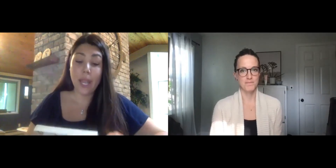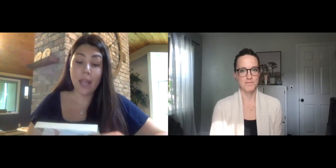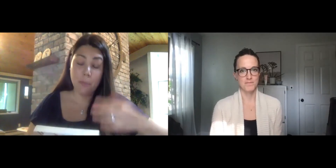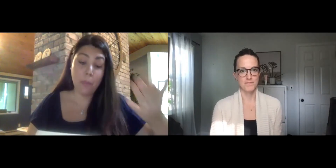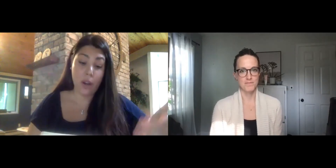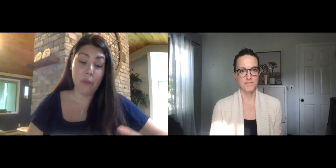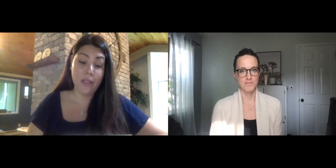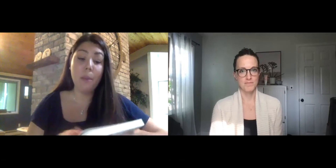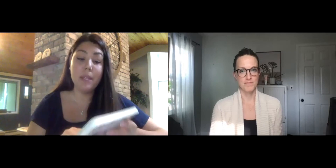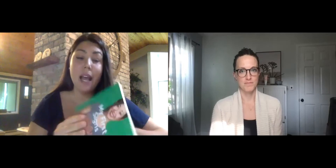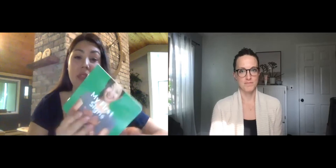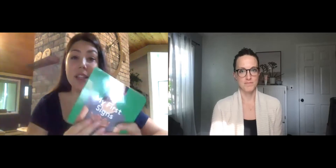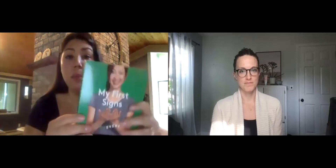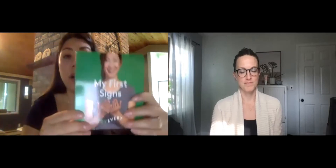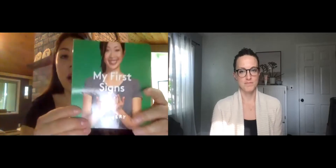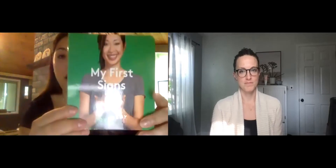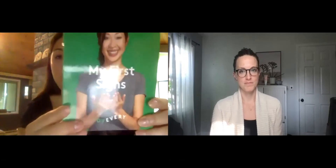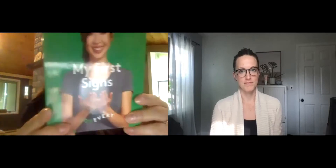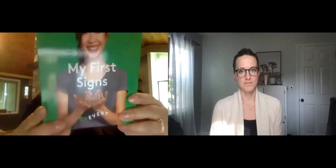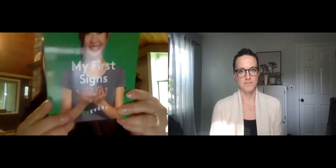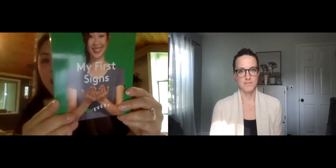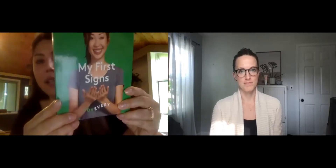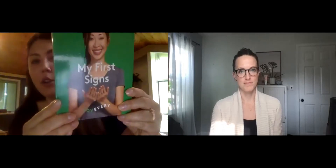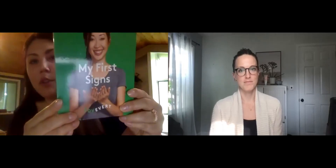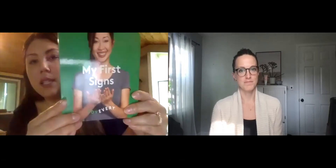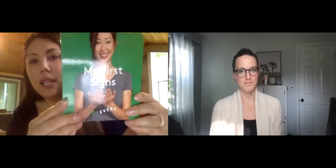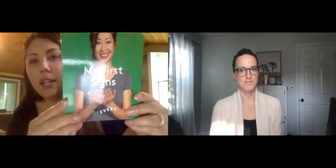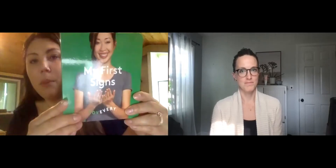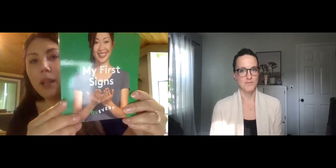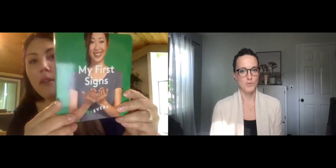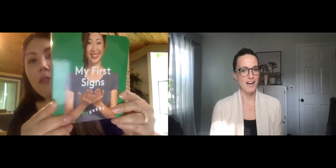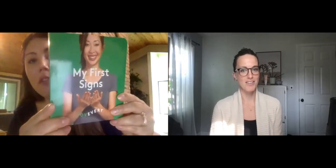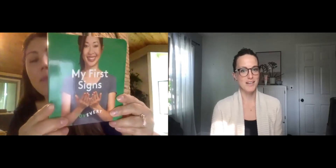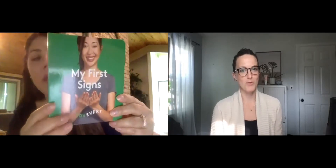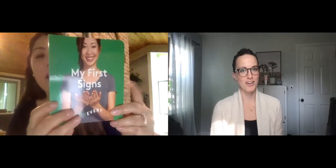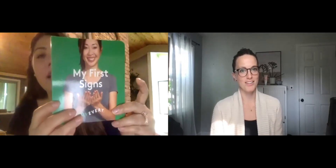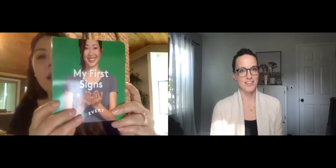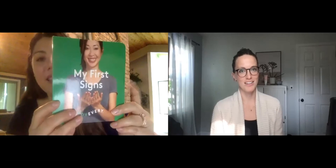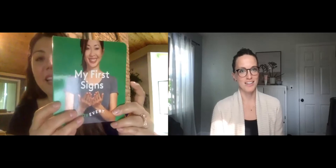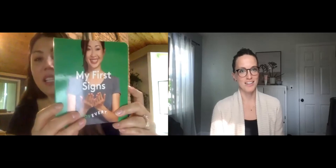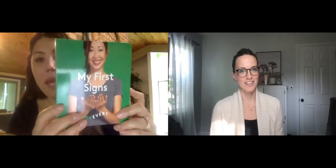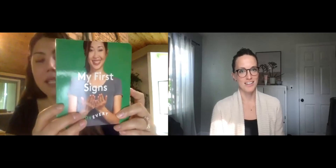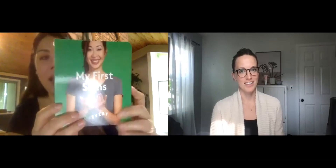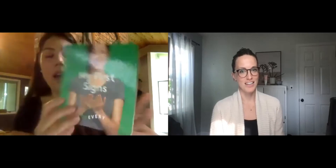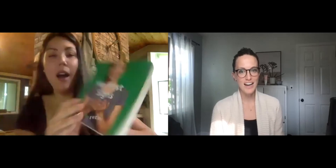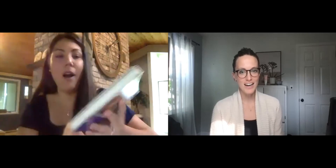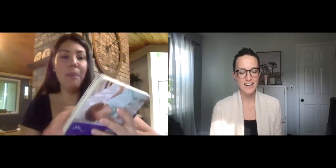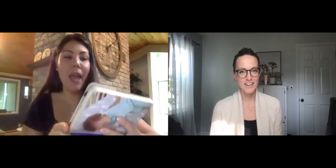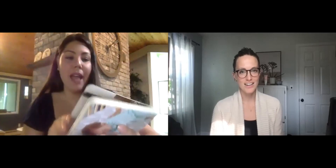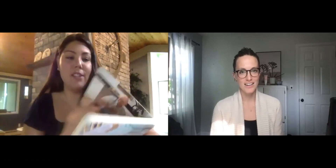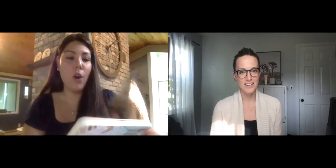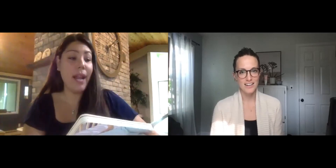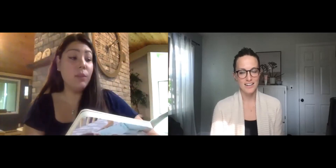so my point of bringing that up is that this book, My First Sign, I don't know if you can see it here, by Lovevery. I have the same one. It's amazing.